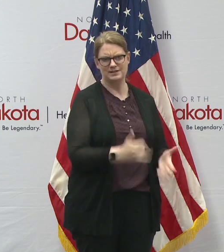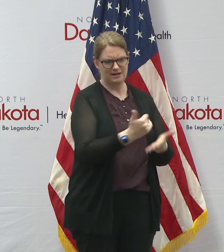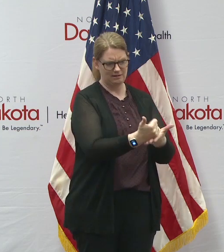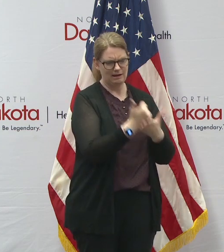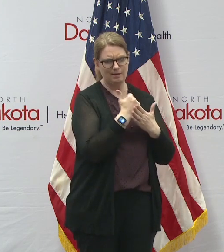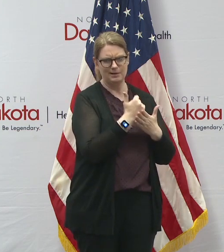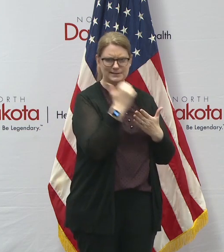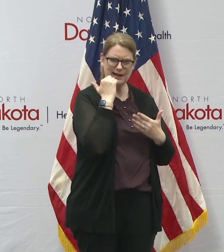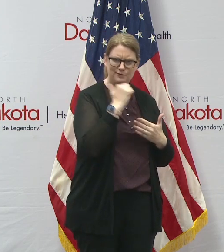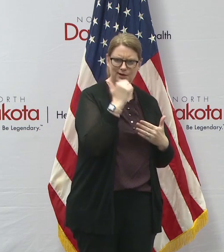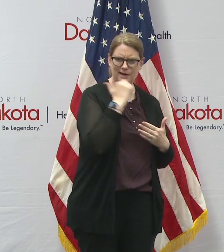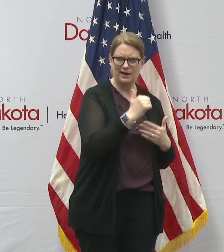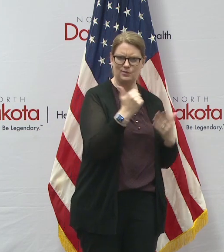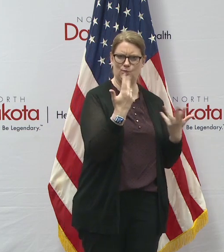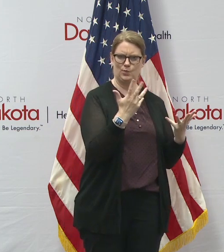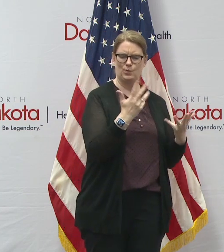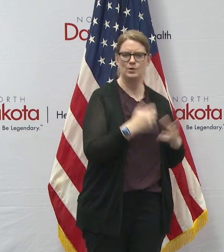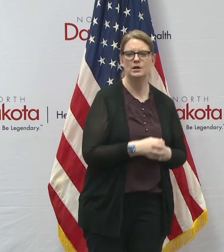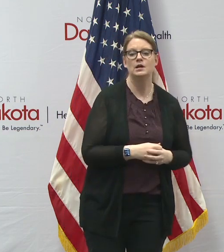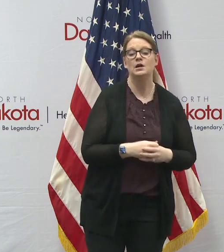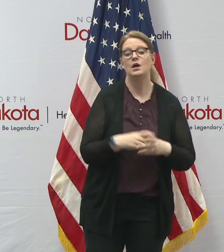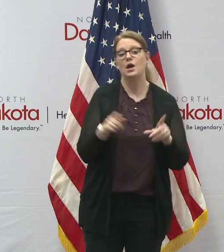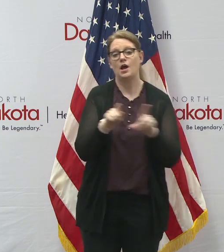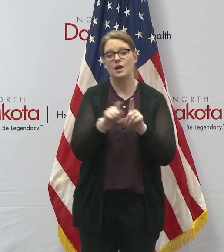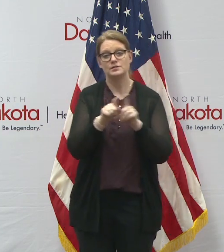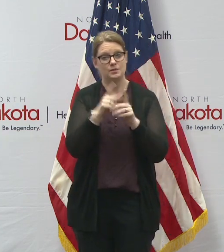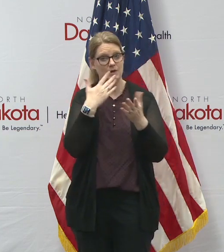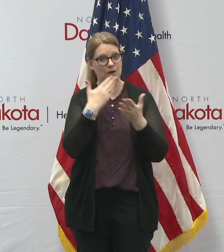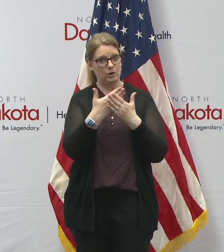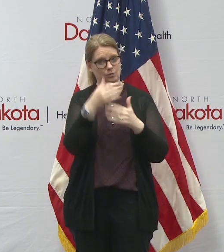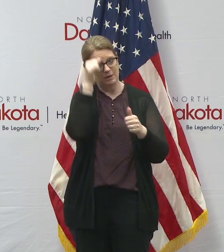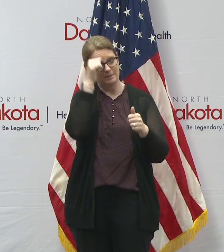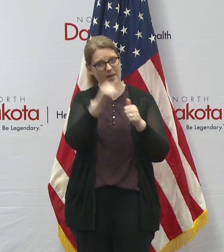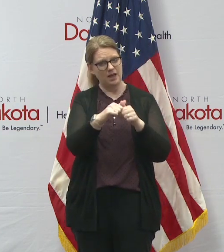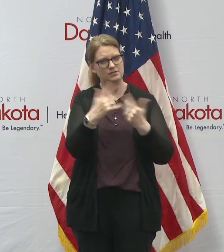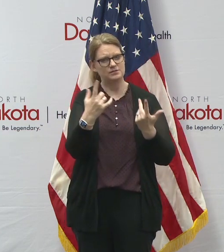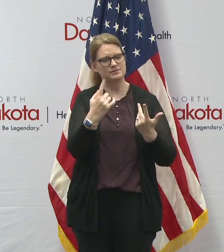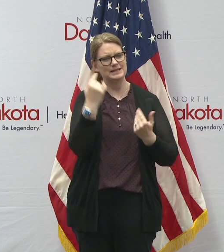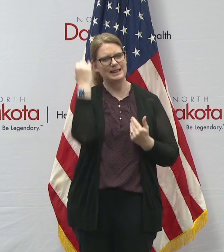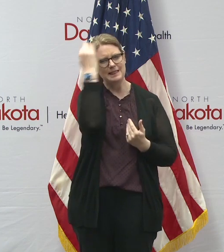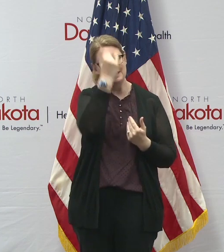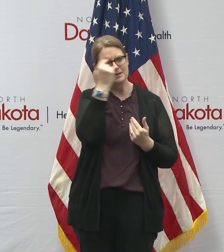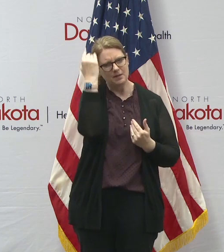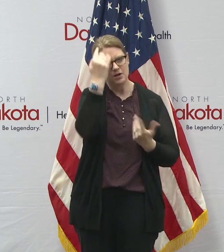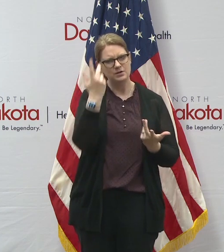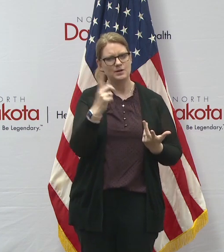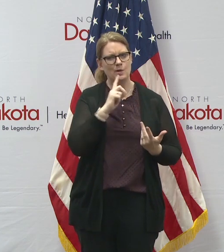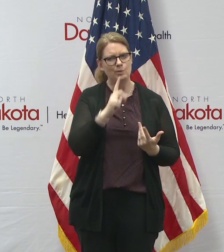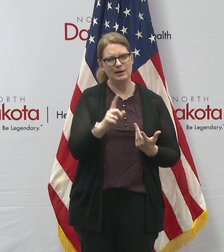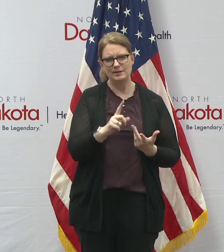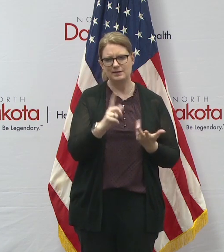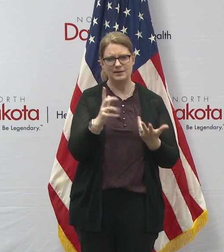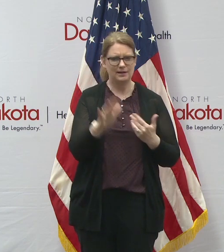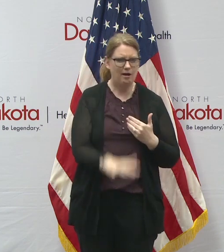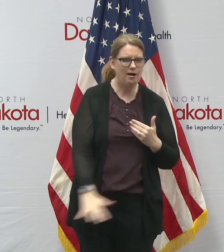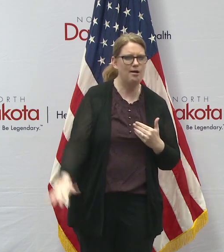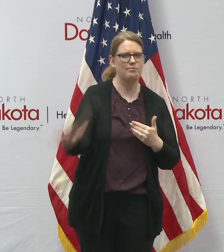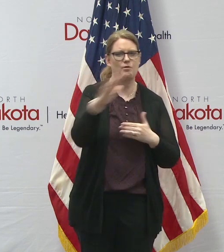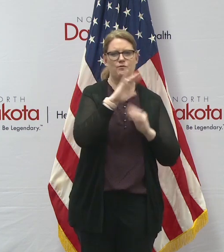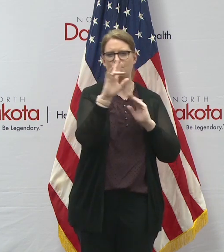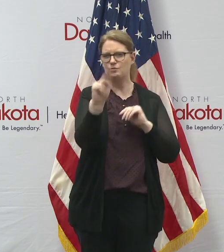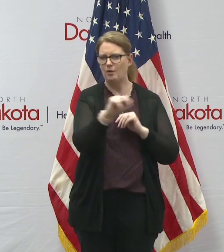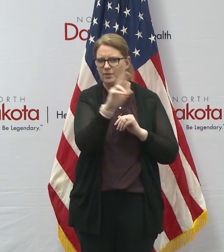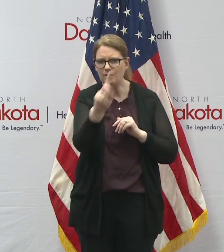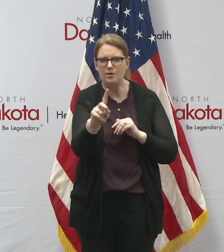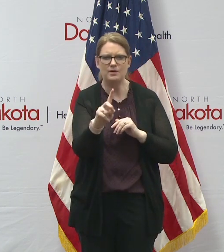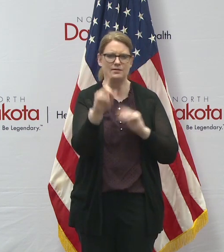pandemic. It's also a good reminder for us to remind ourselves that the great work that's going on across North Dakota to slow